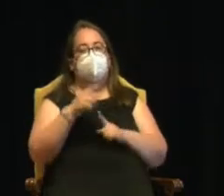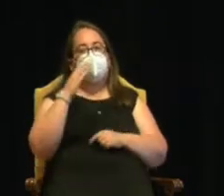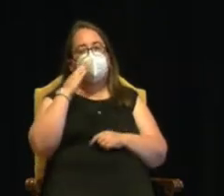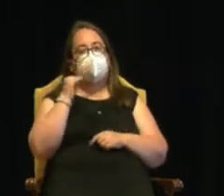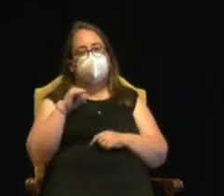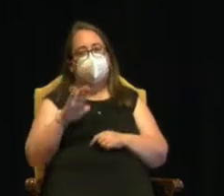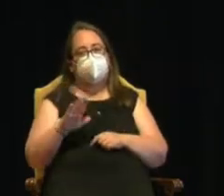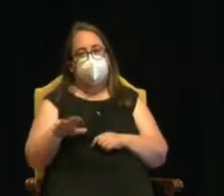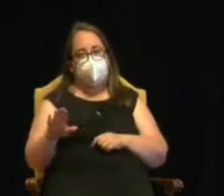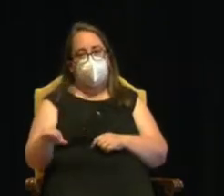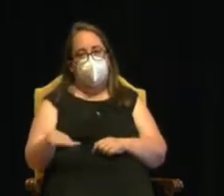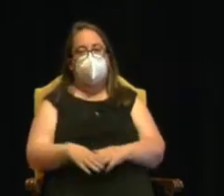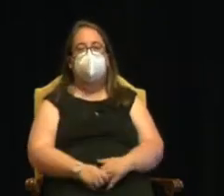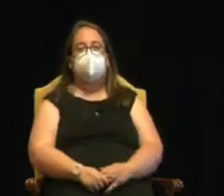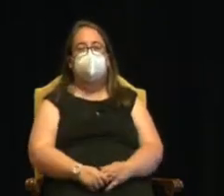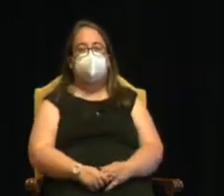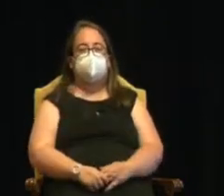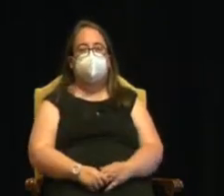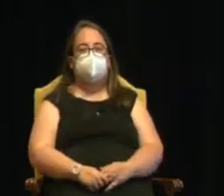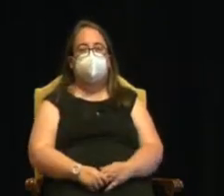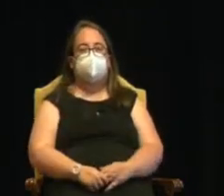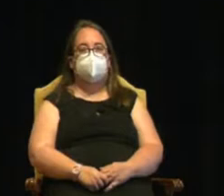child.